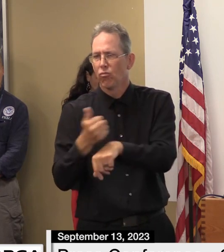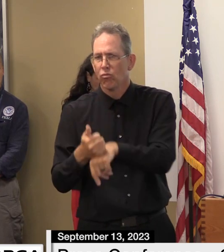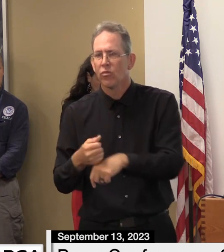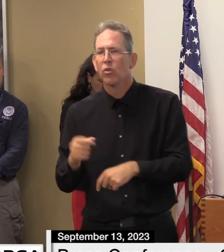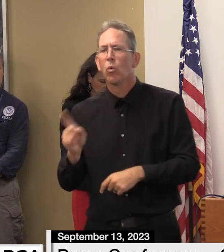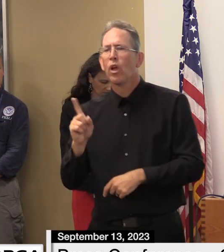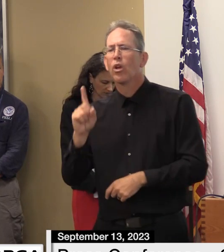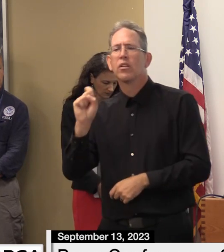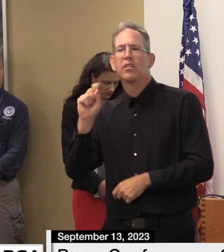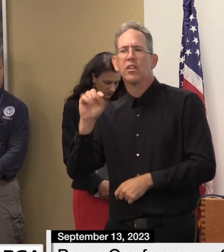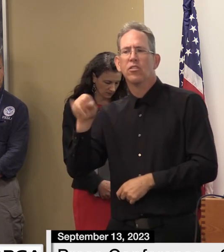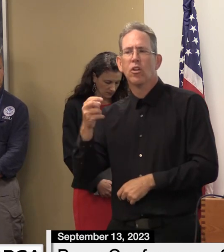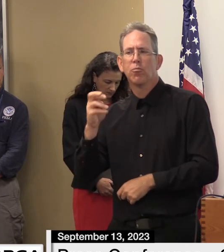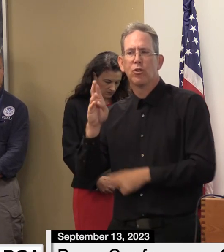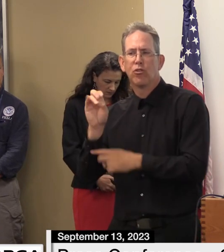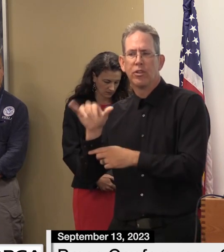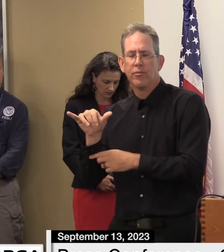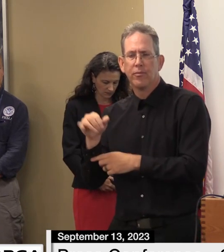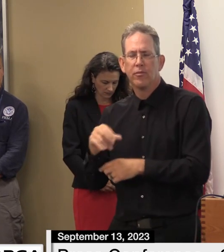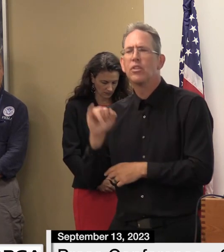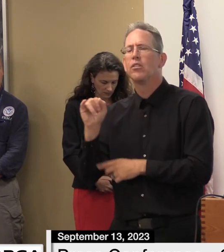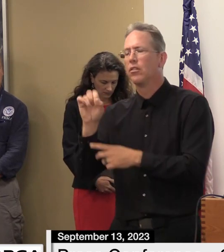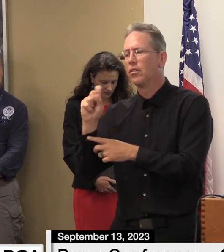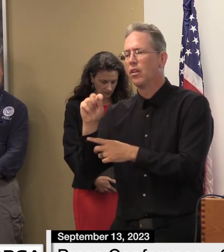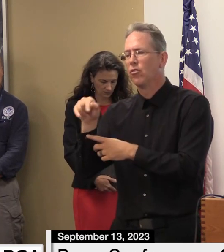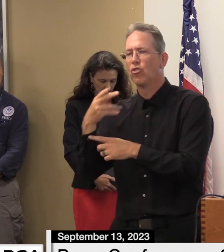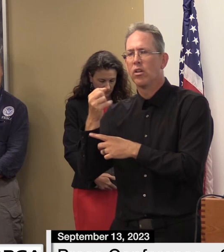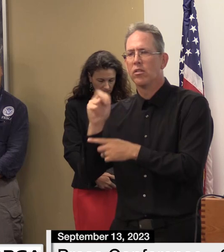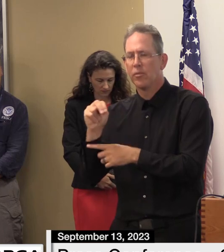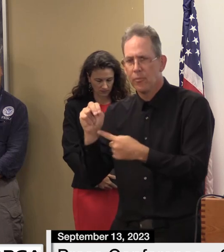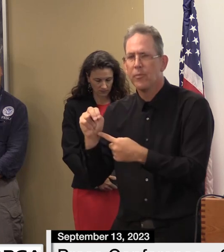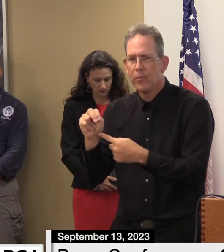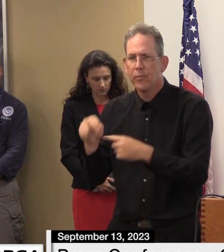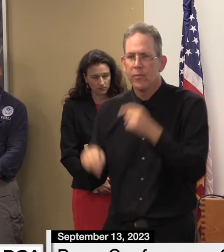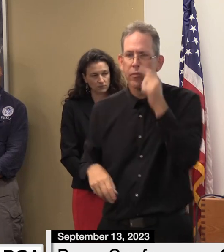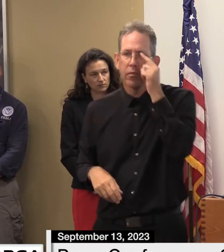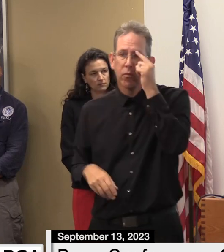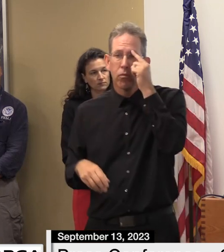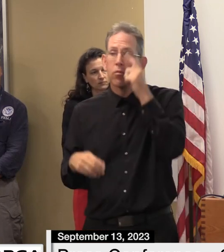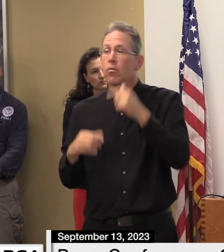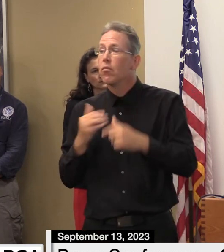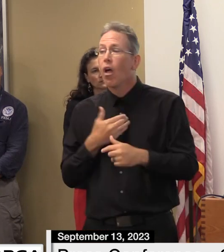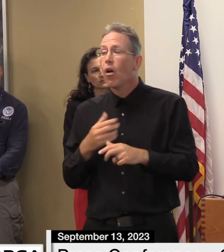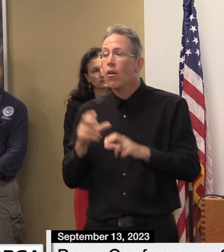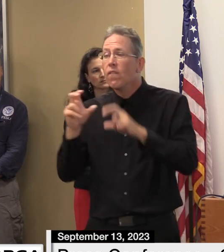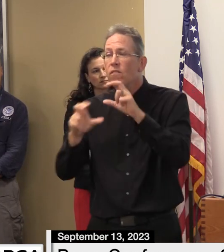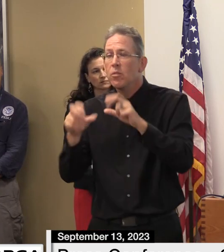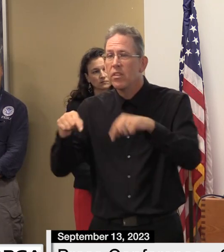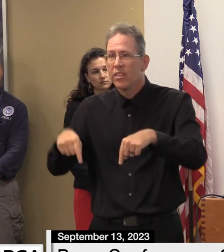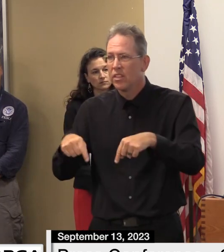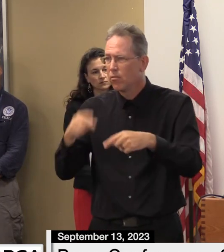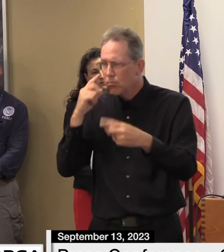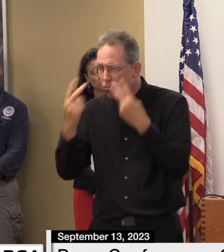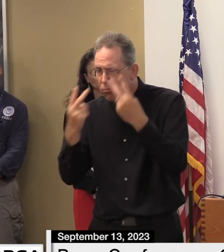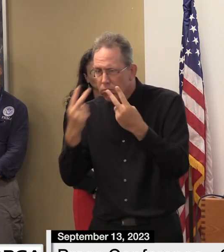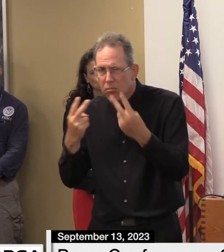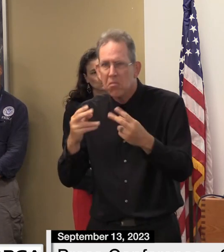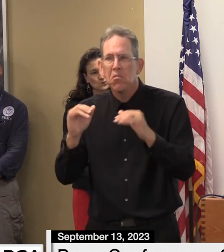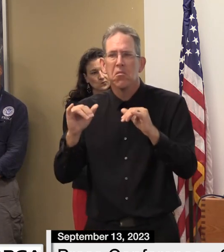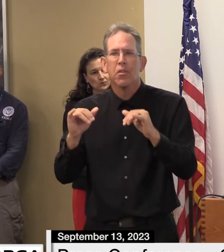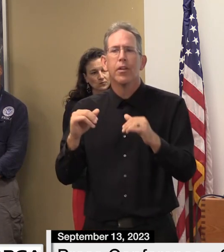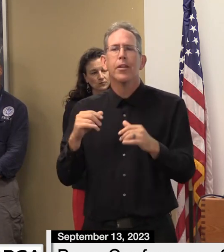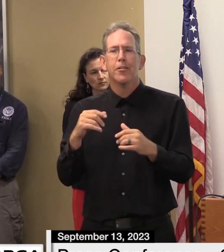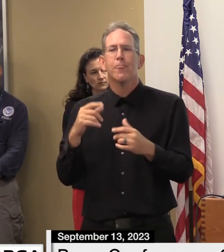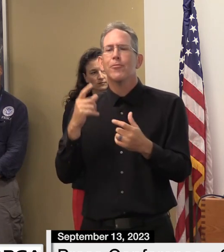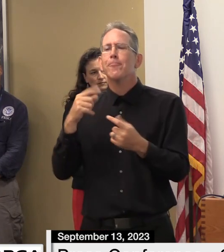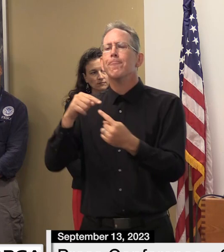economic benefits that we'll surely see from this investment, you know, we also know that one of the major social issues facing our